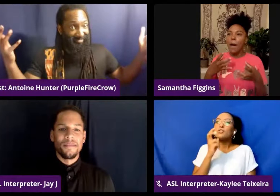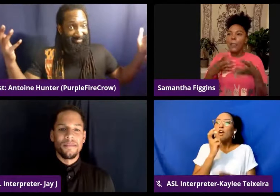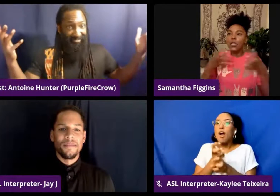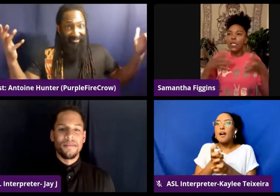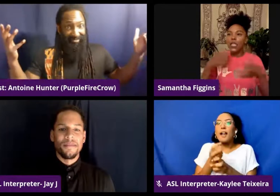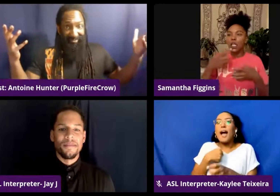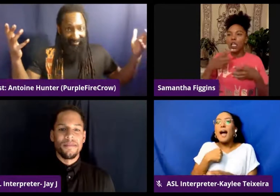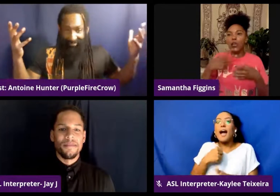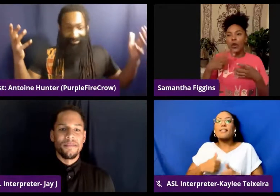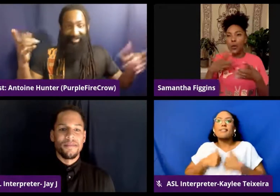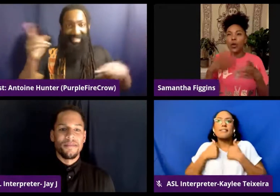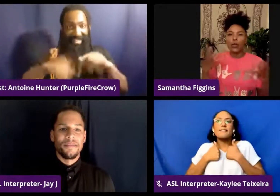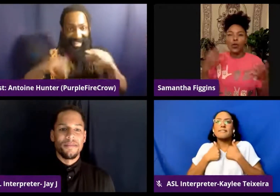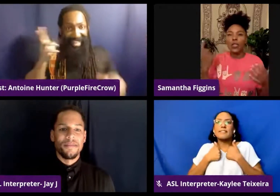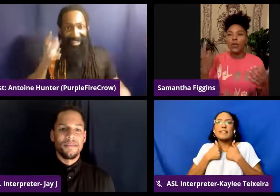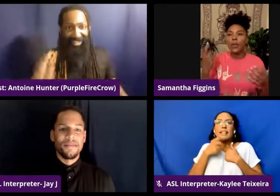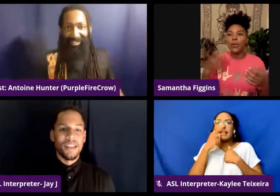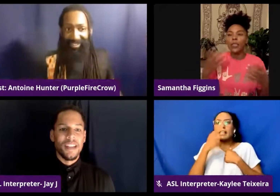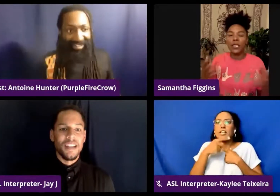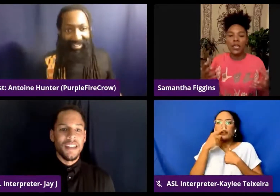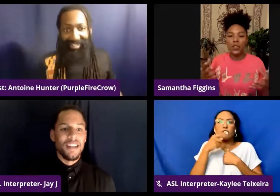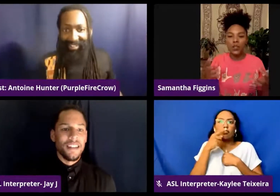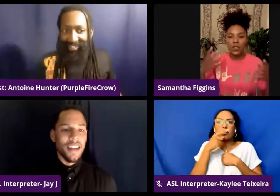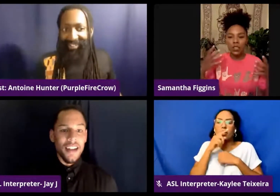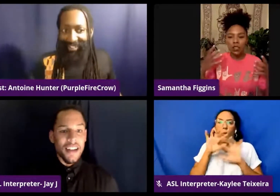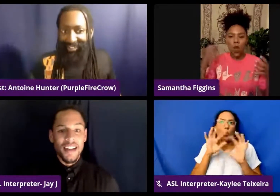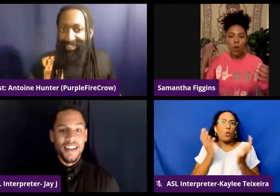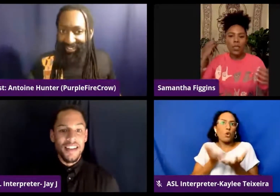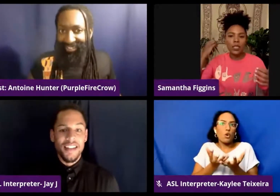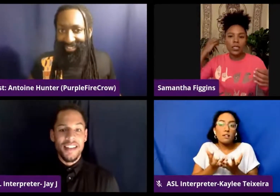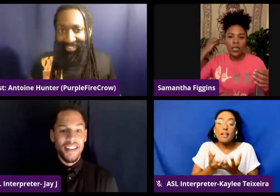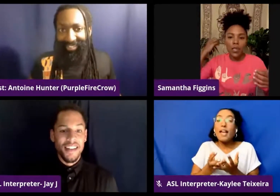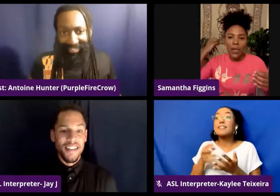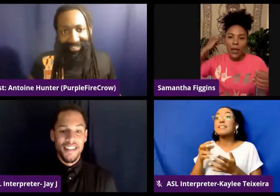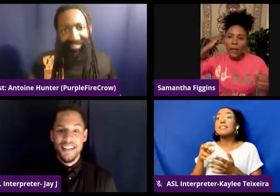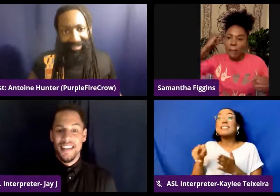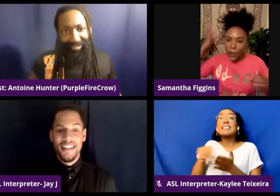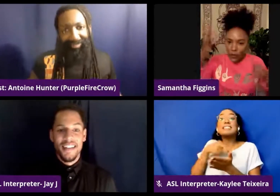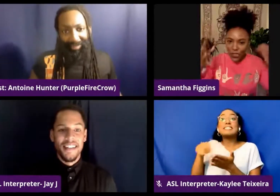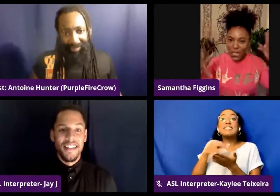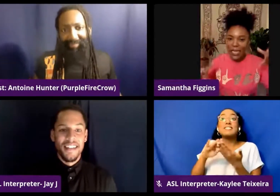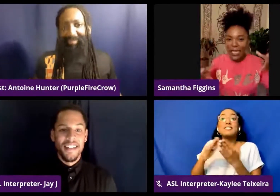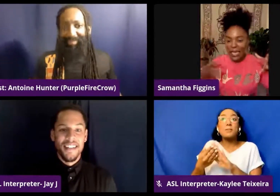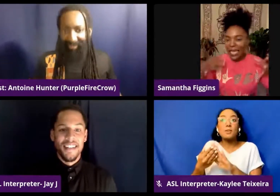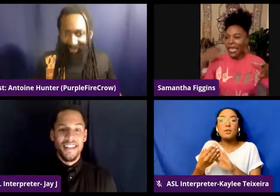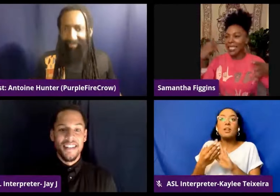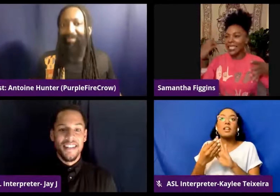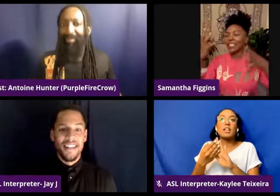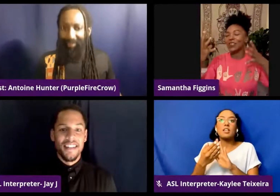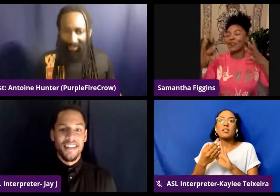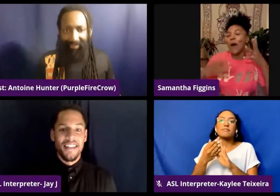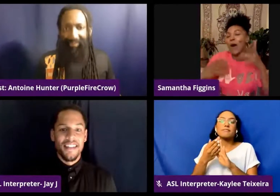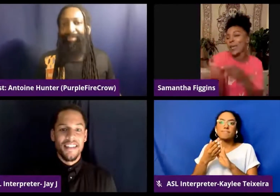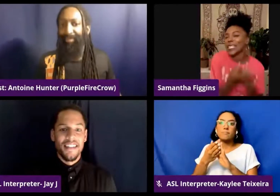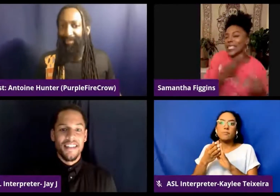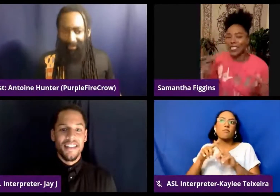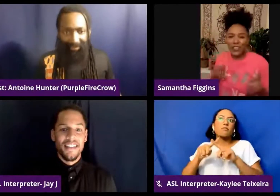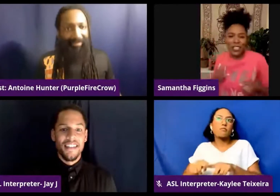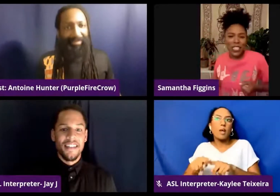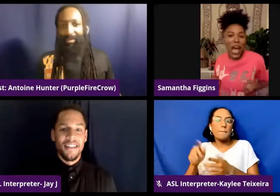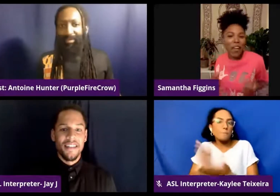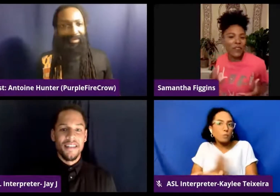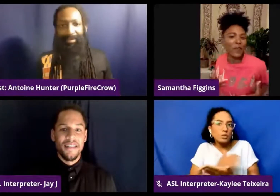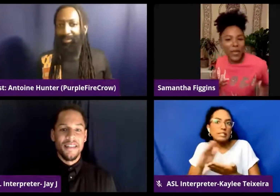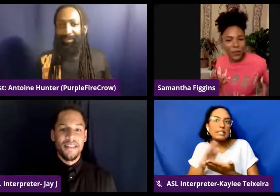a mostly hearing world, of course, but with dancers, yeah, I can't hear either. Music, and we're